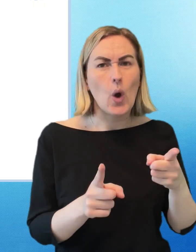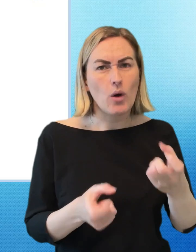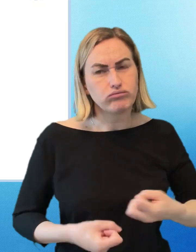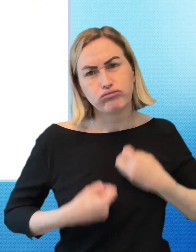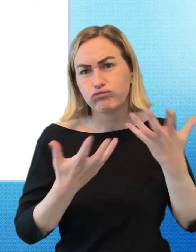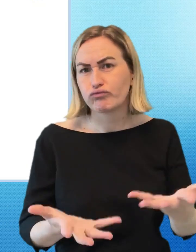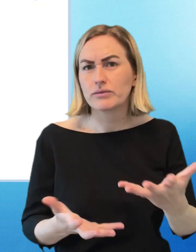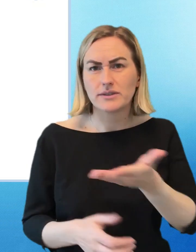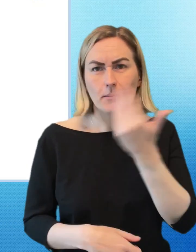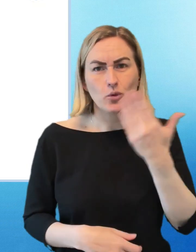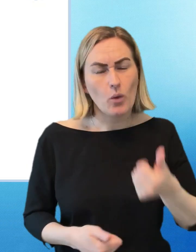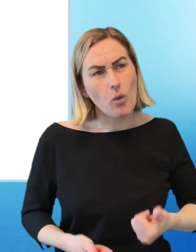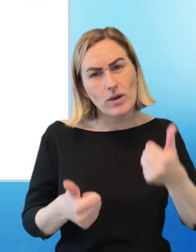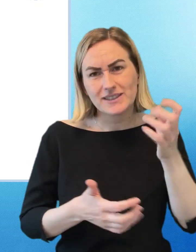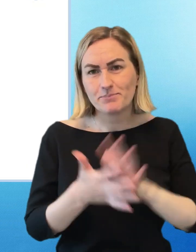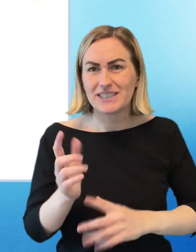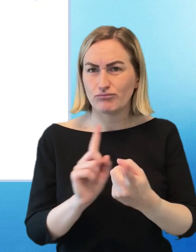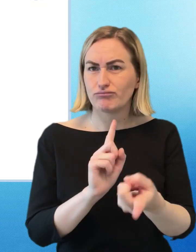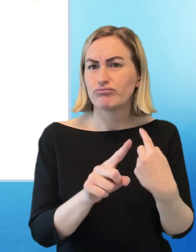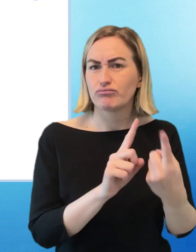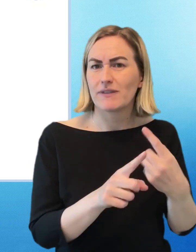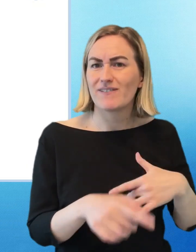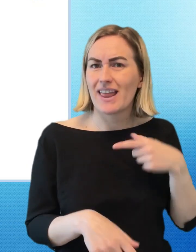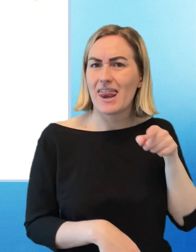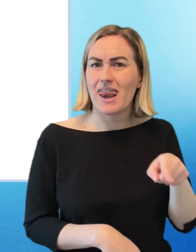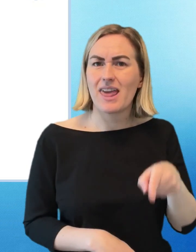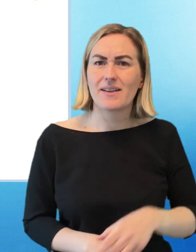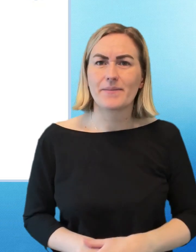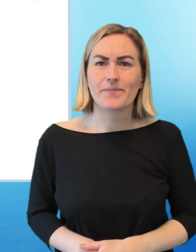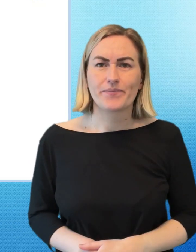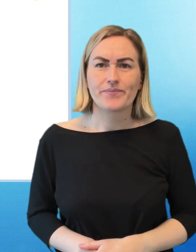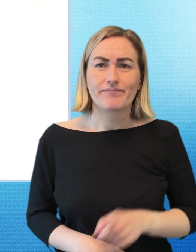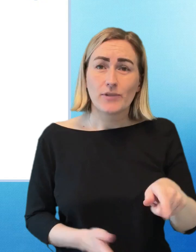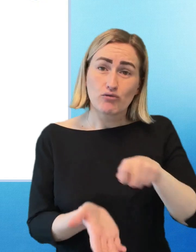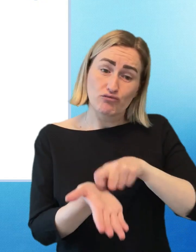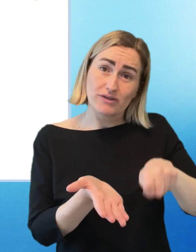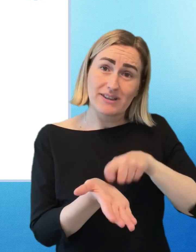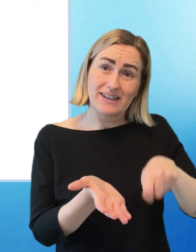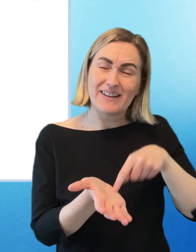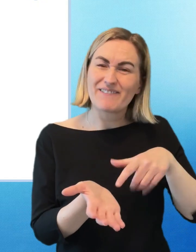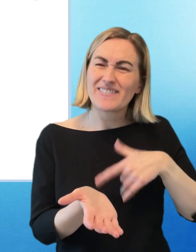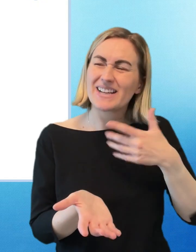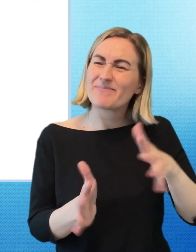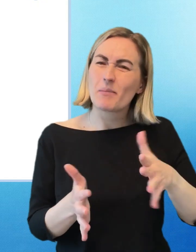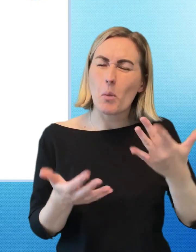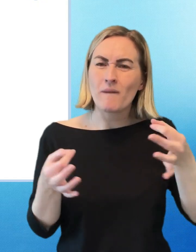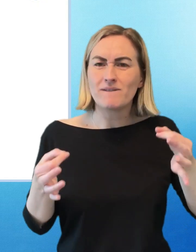they felt in terms of their experience of the summer school. The written reflections were a little bit more